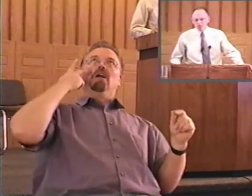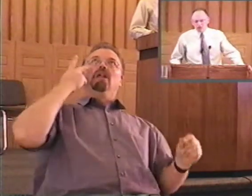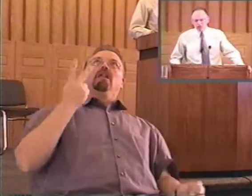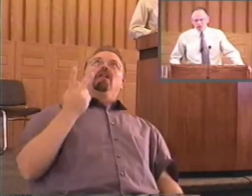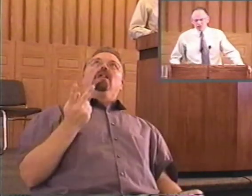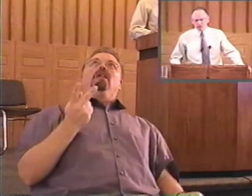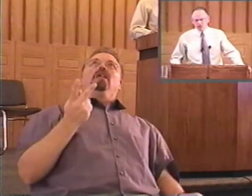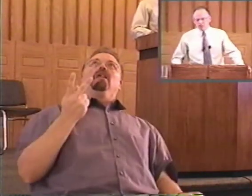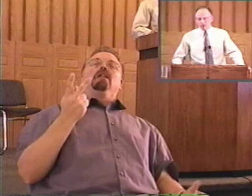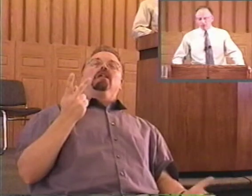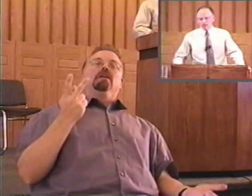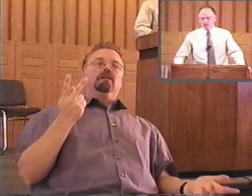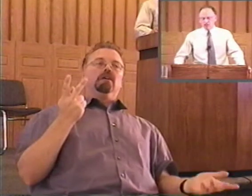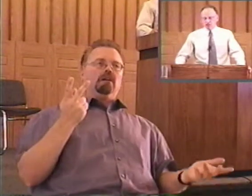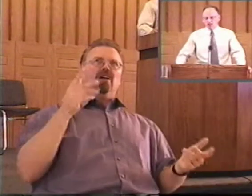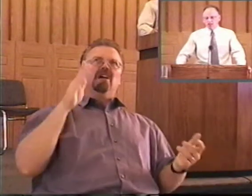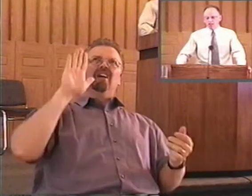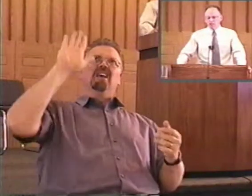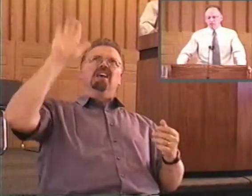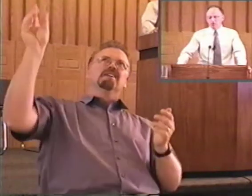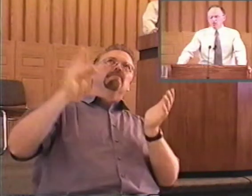God's majesty?